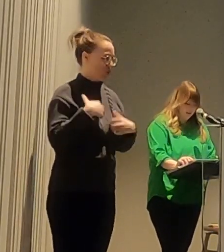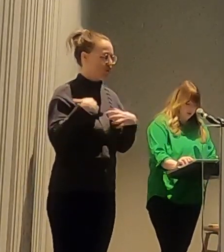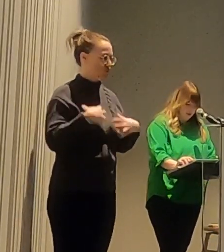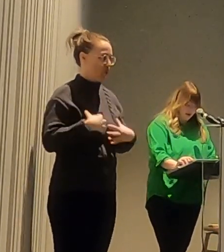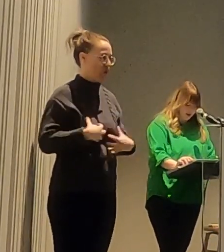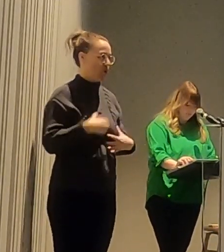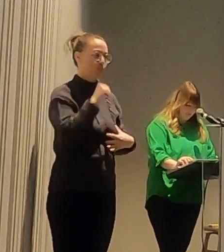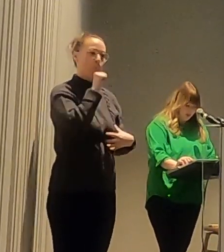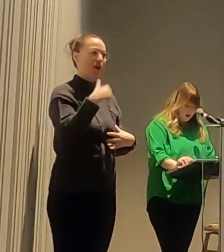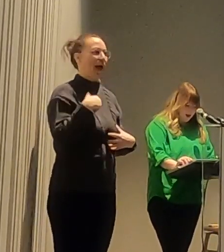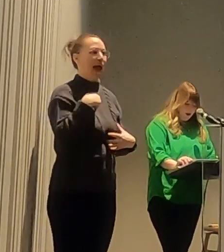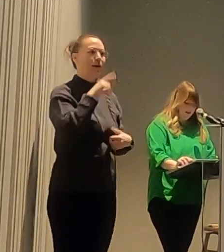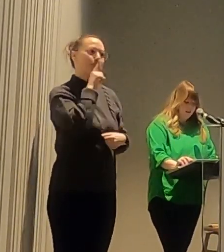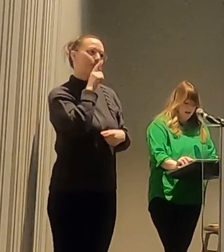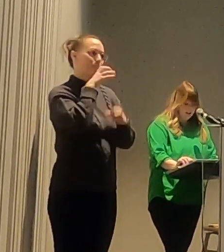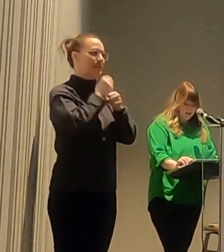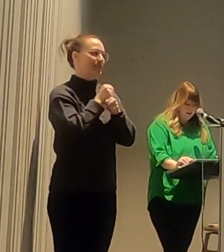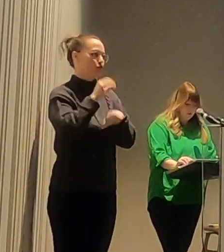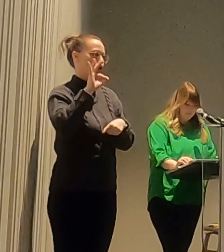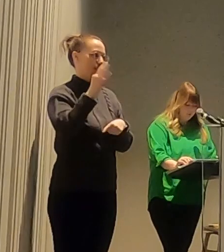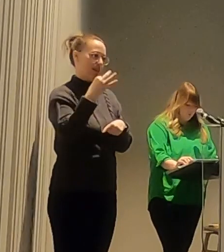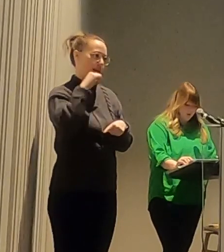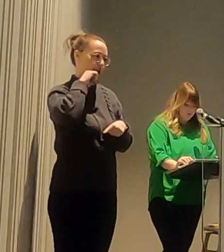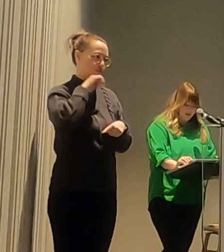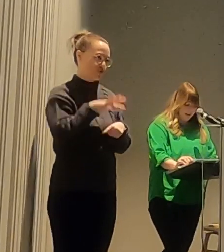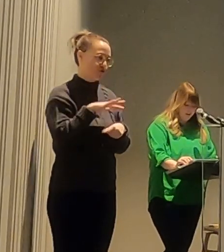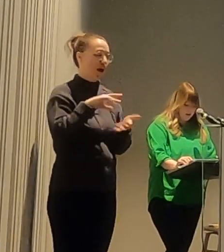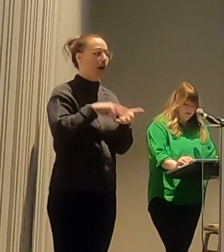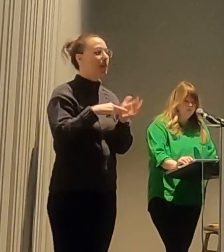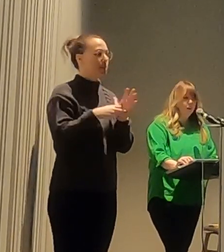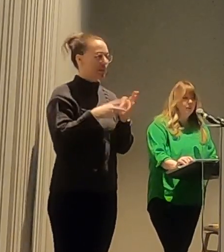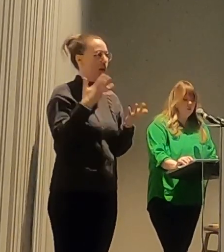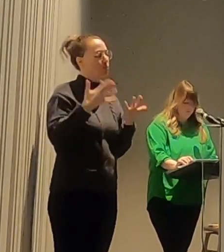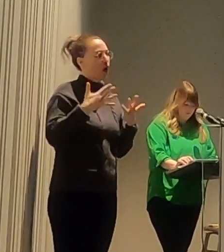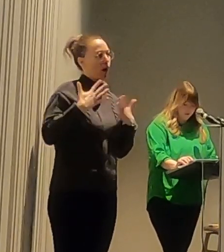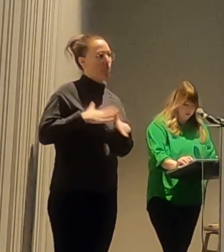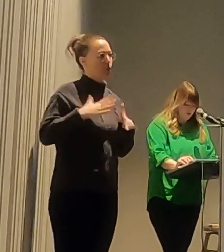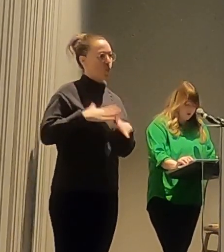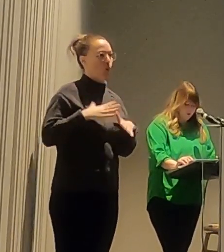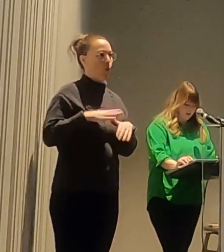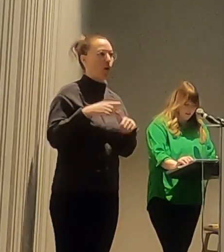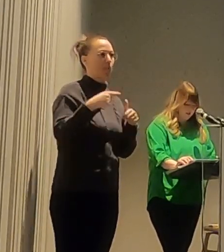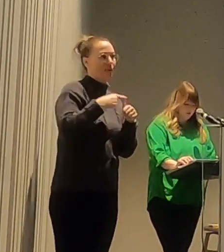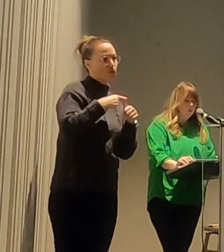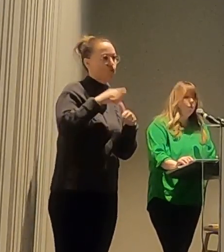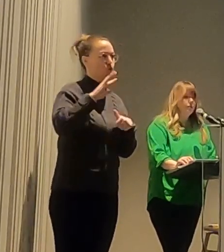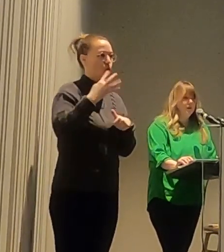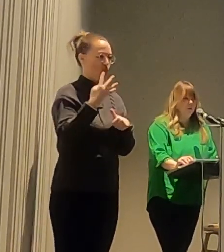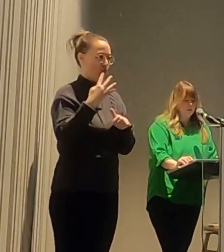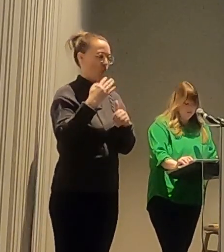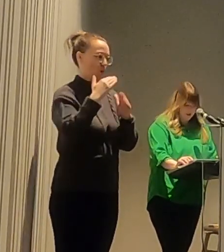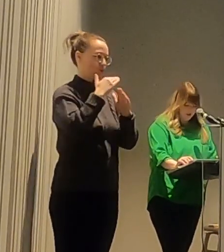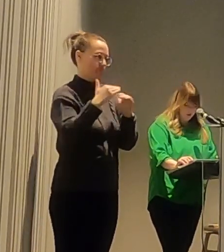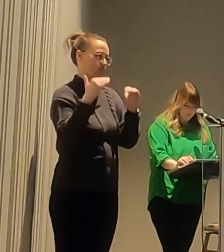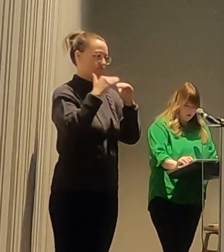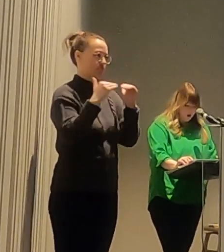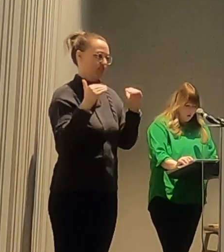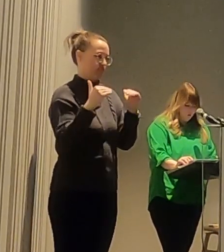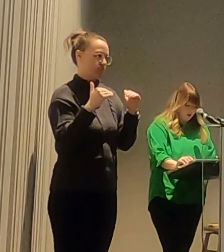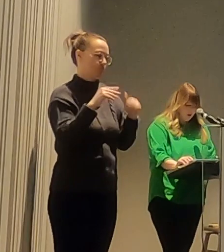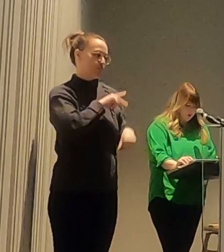secret 9th dragon, indicates that it would have been worn by either a 1st to 4th degree prince or imperial